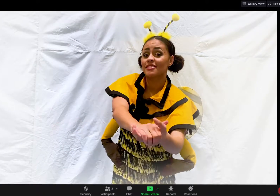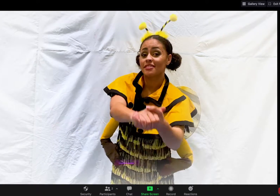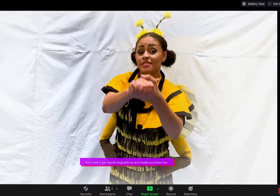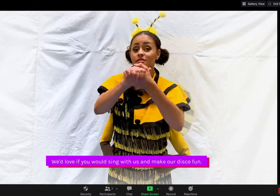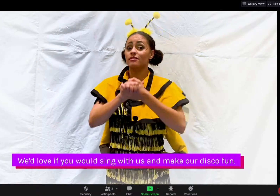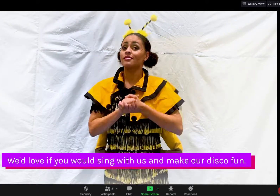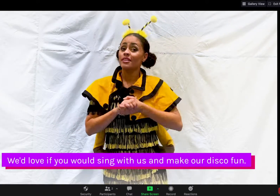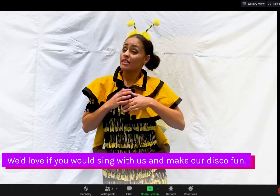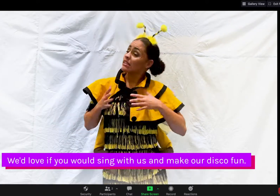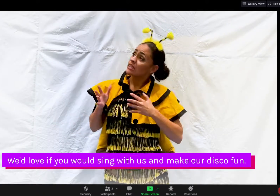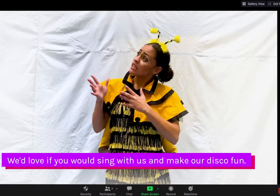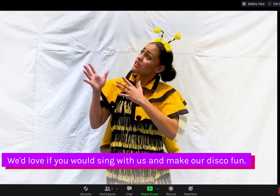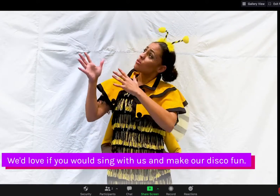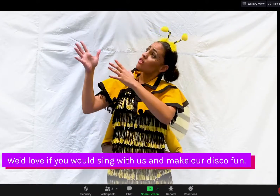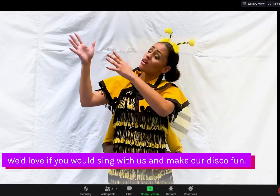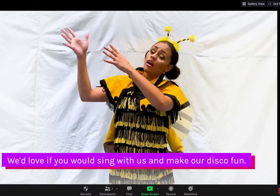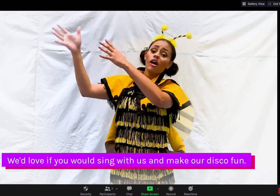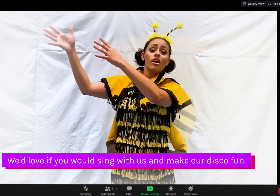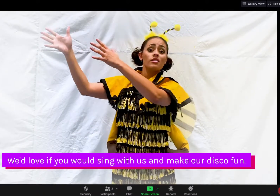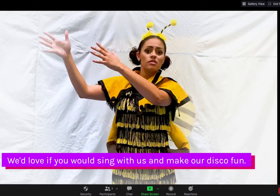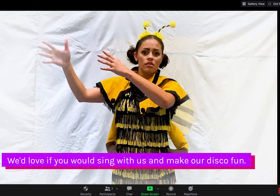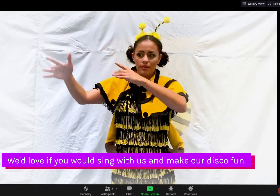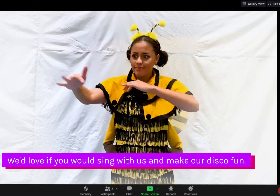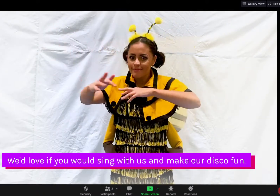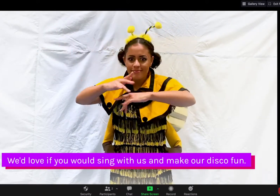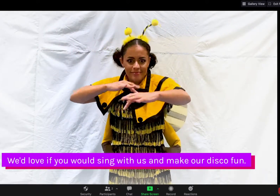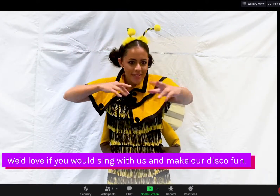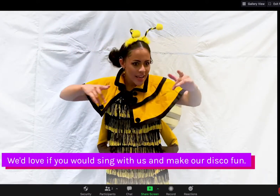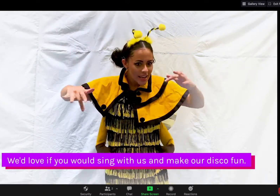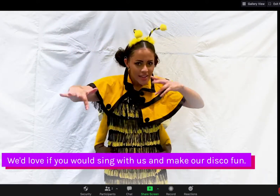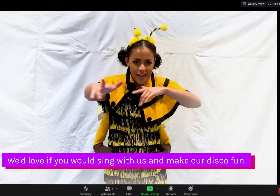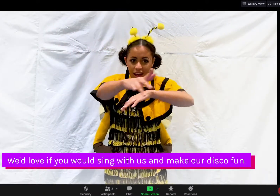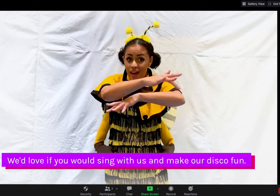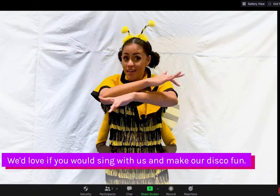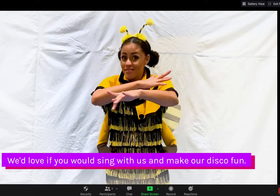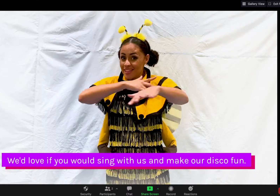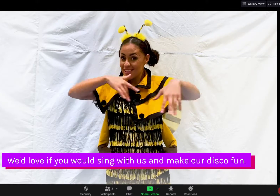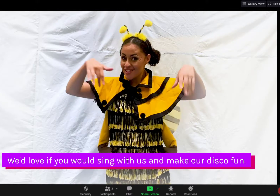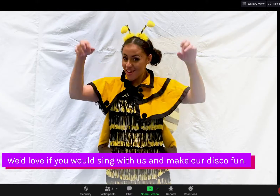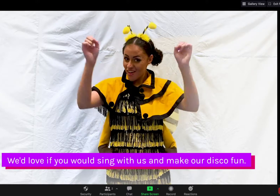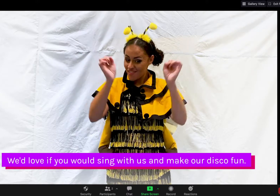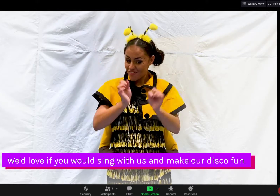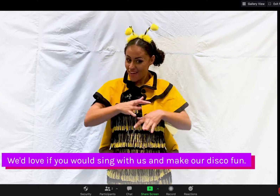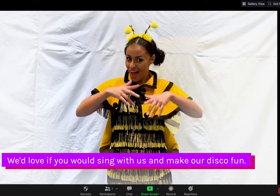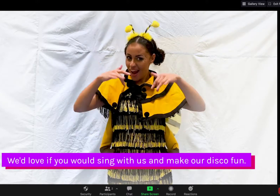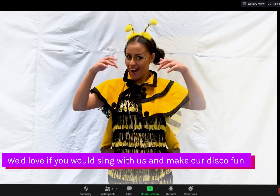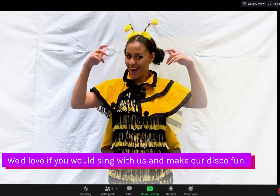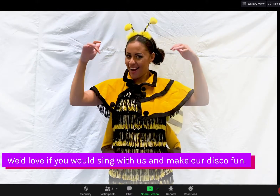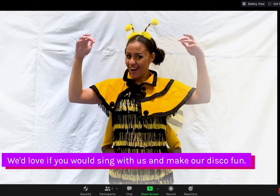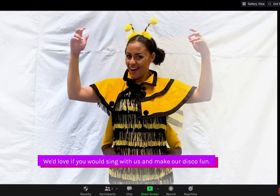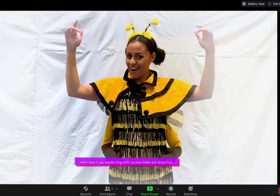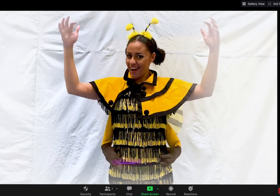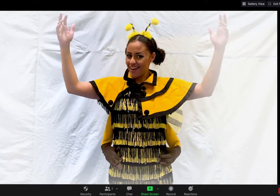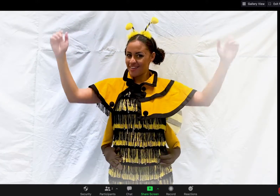We'd love if you would sing with us and make our disco fun.